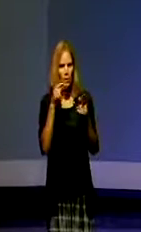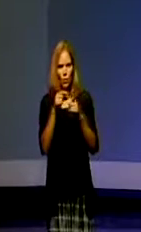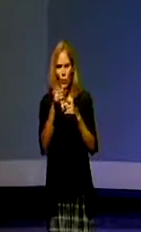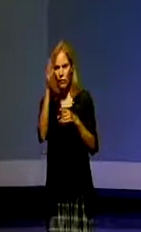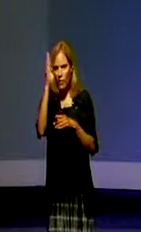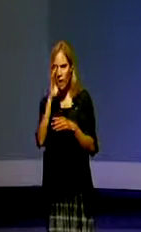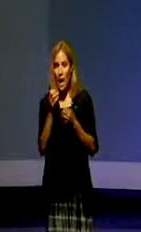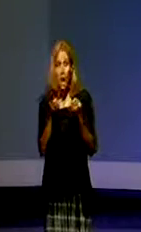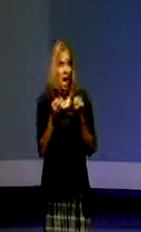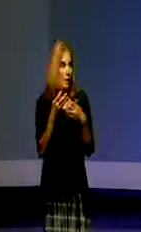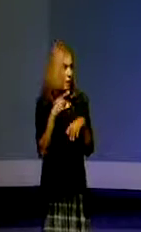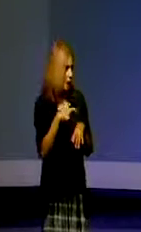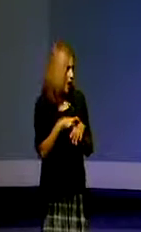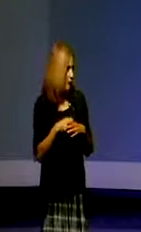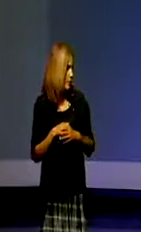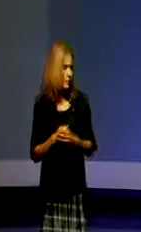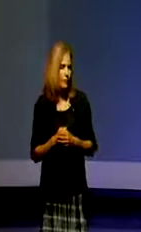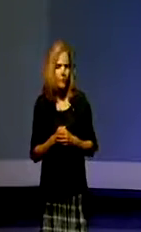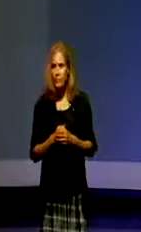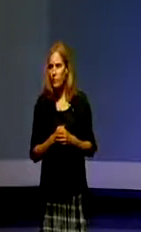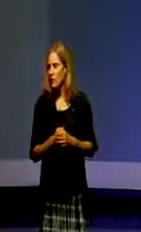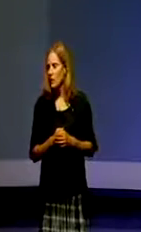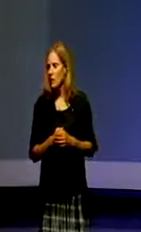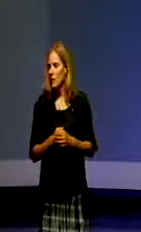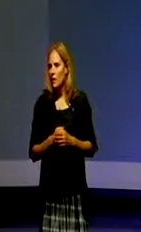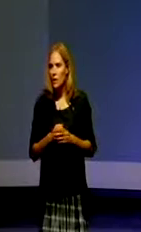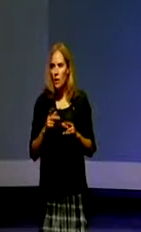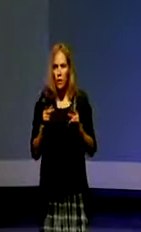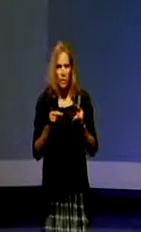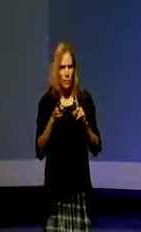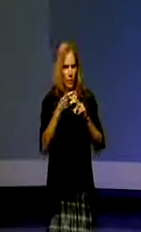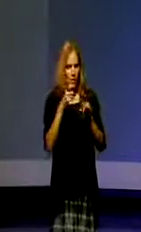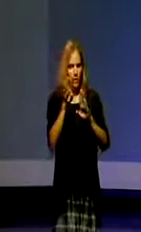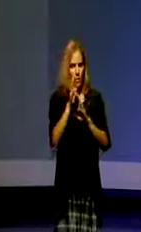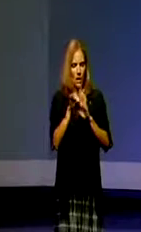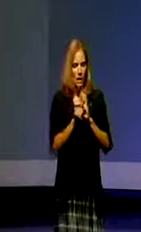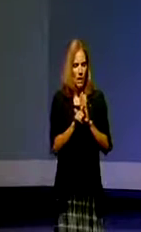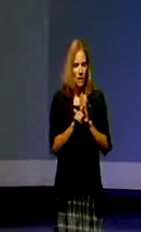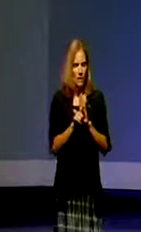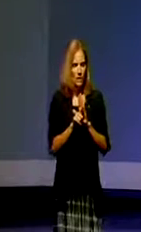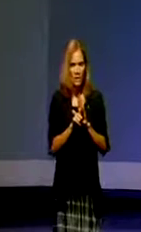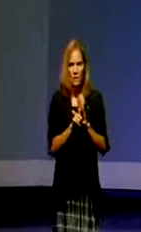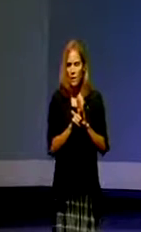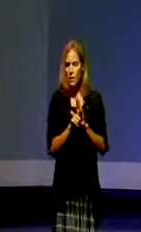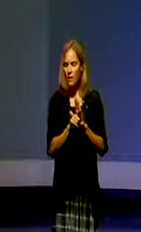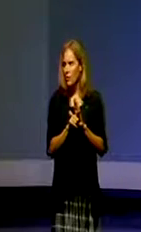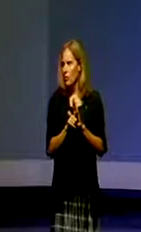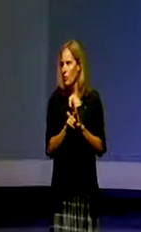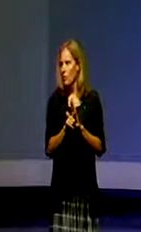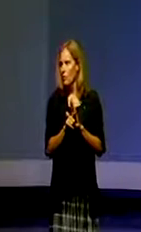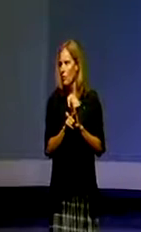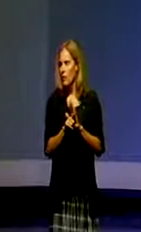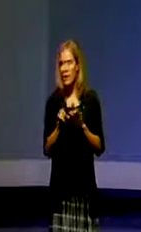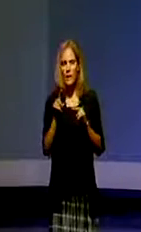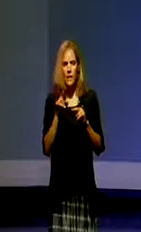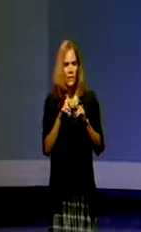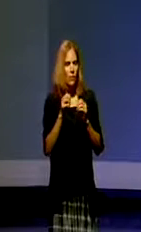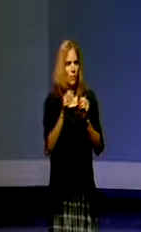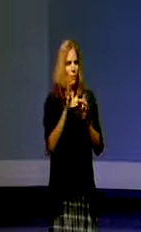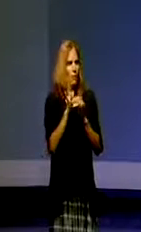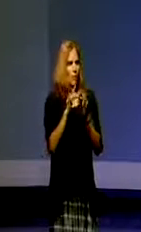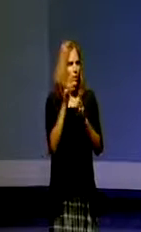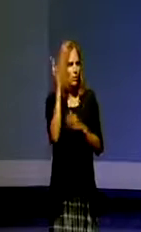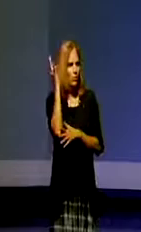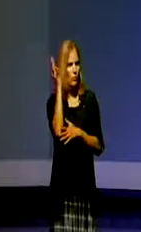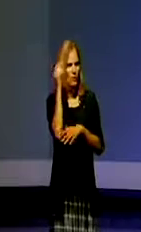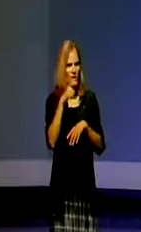can't tell you how many times it's coming out of those backgrounds after they've sat under biblical preaching for a